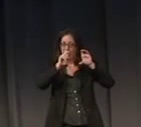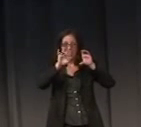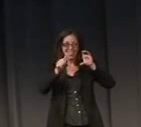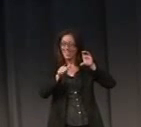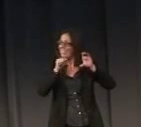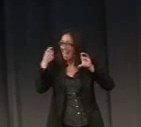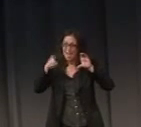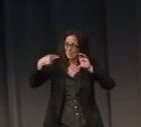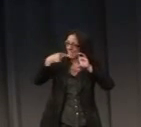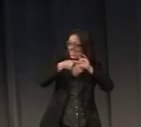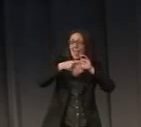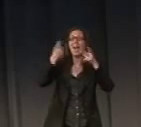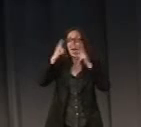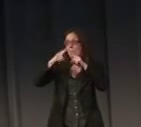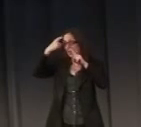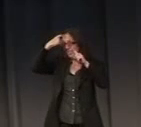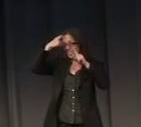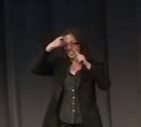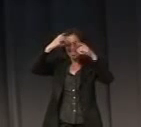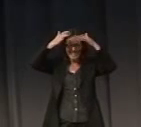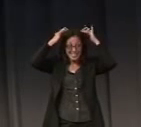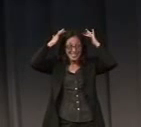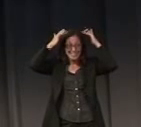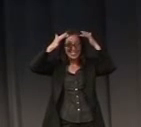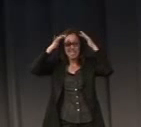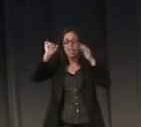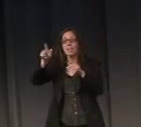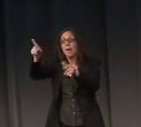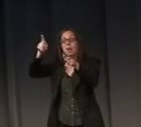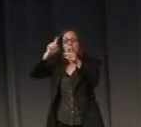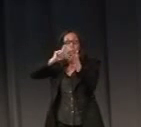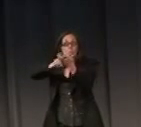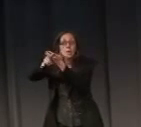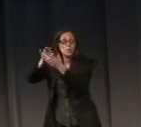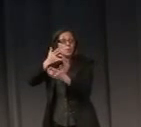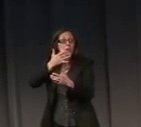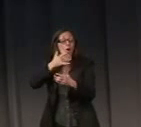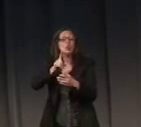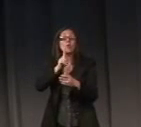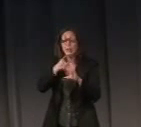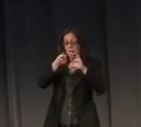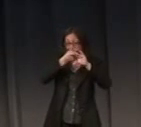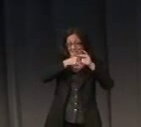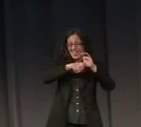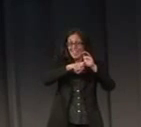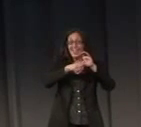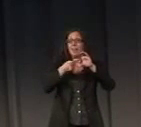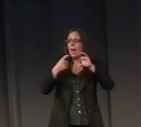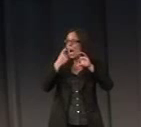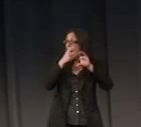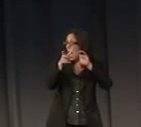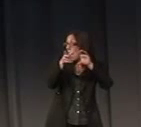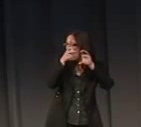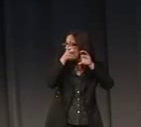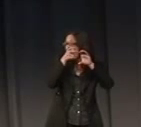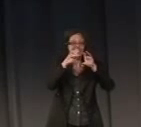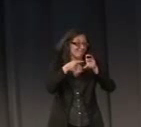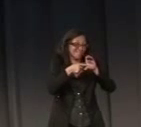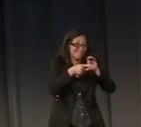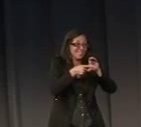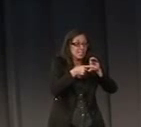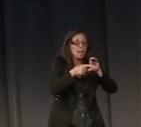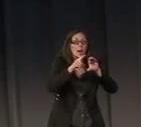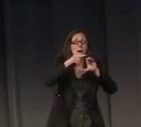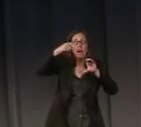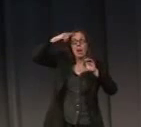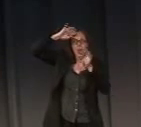your perception of color, is contingent on something downstream of what's happening in the retina. So the next time someone tells you that